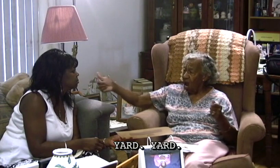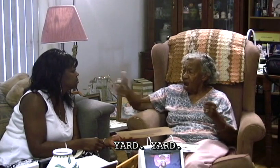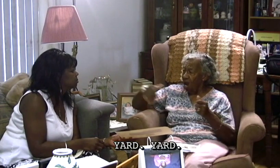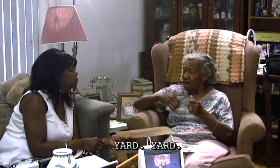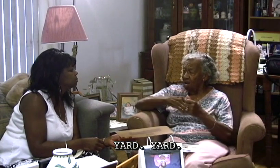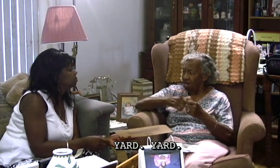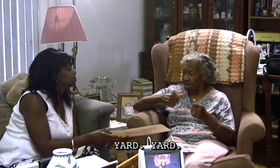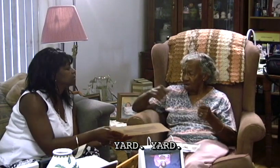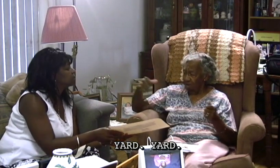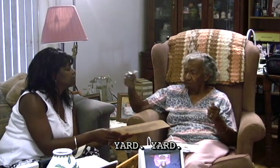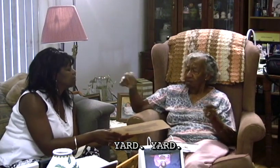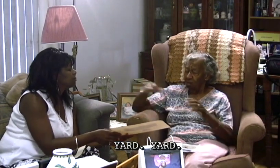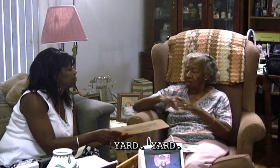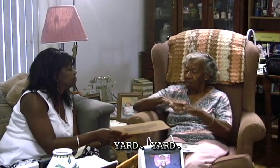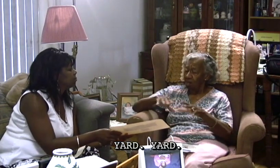Yard. Yard.